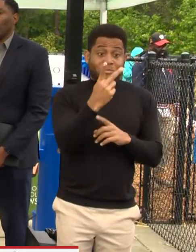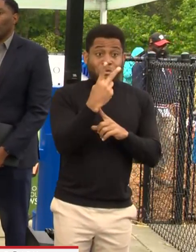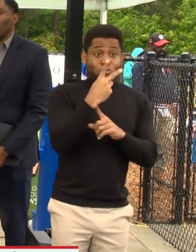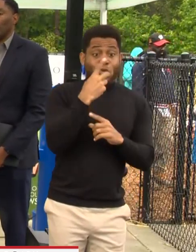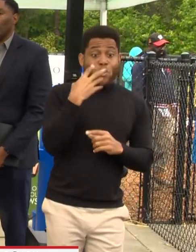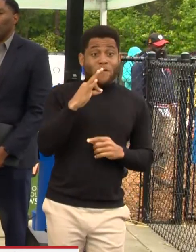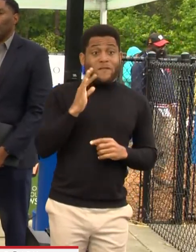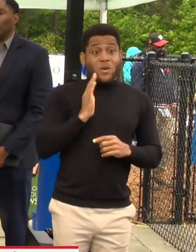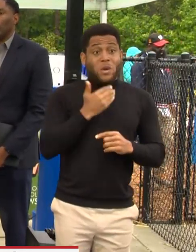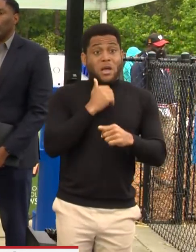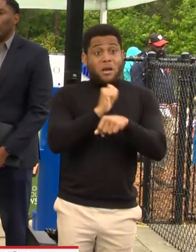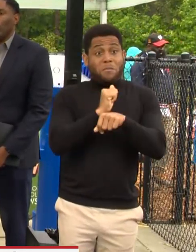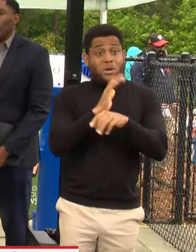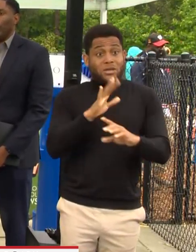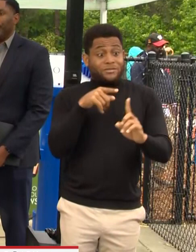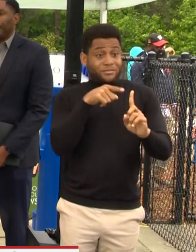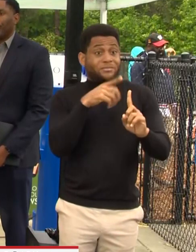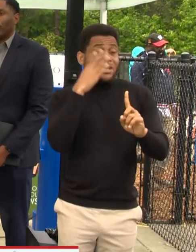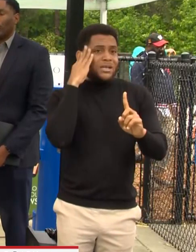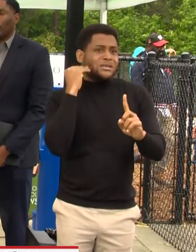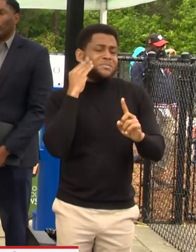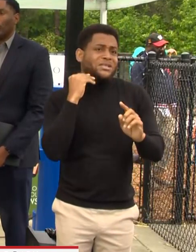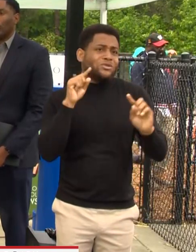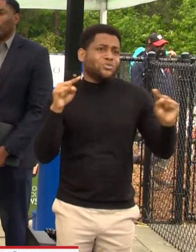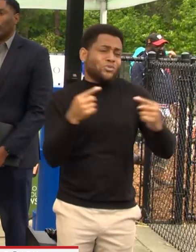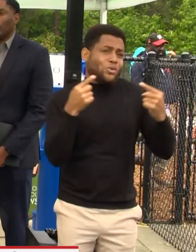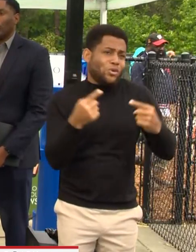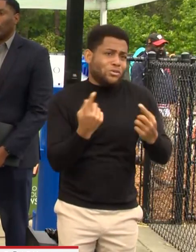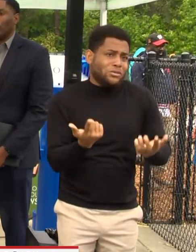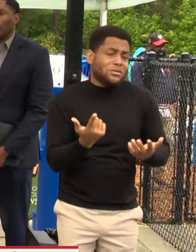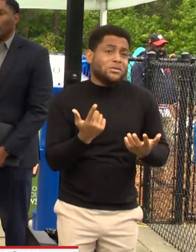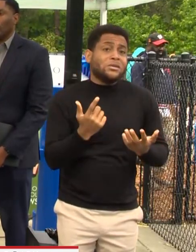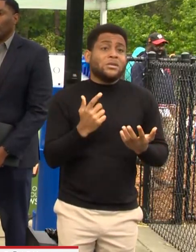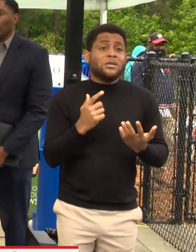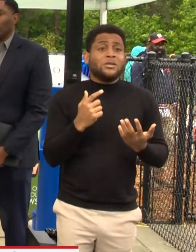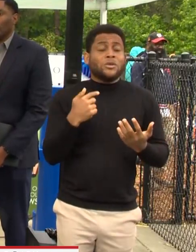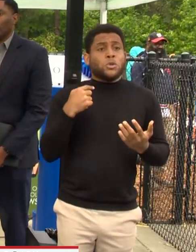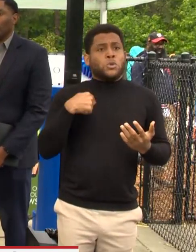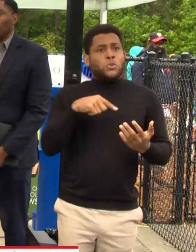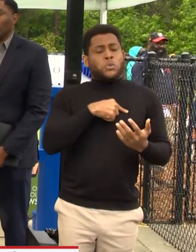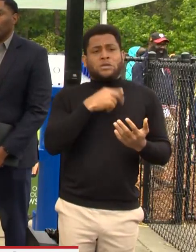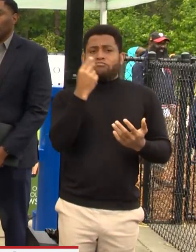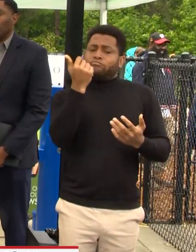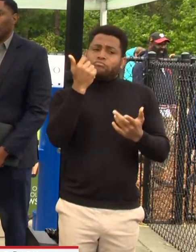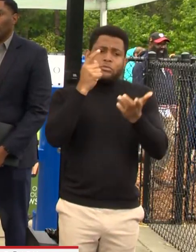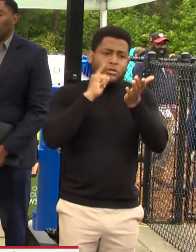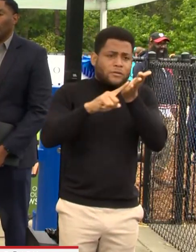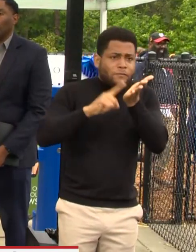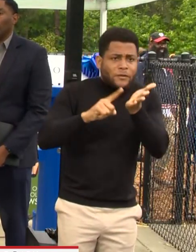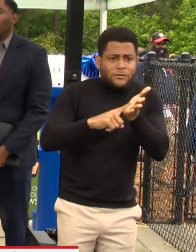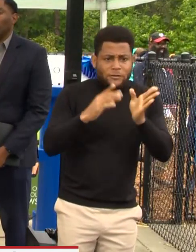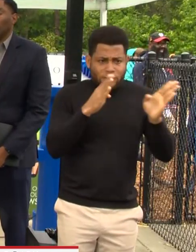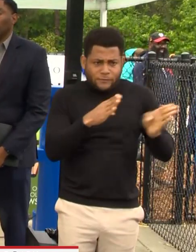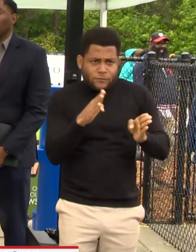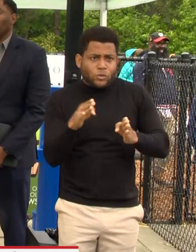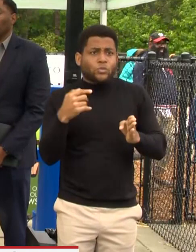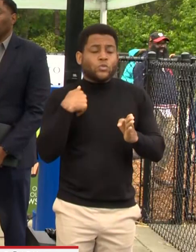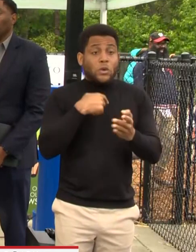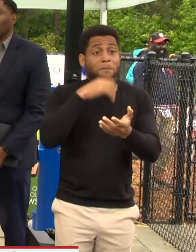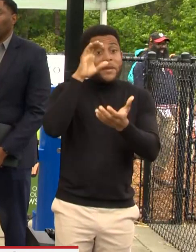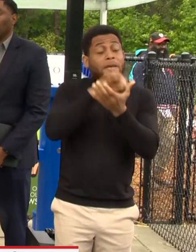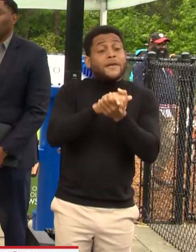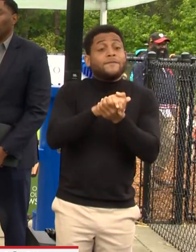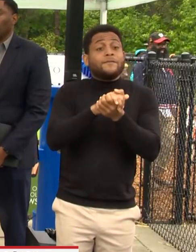harmed as a result. We've been expeditious in our investigation, and we believe fair, and the matter is